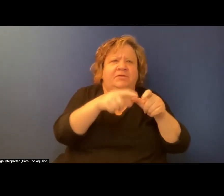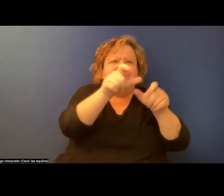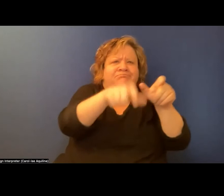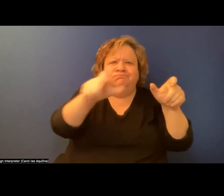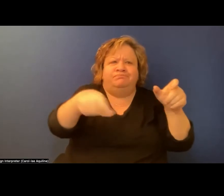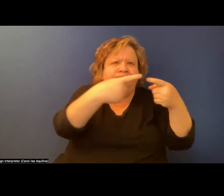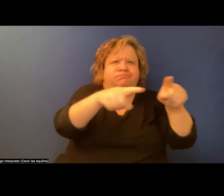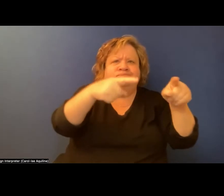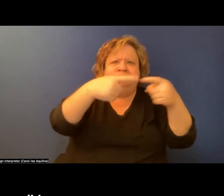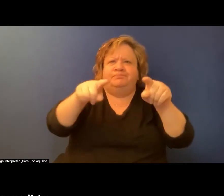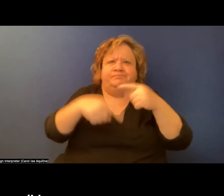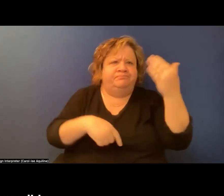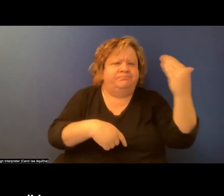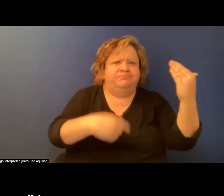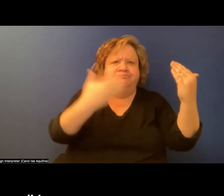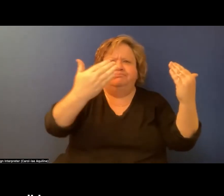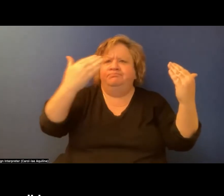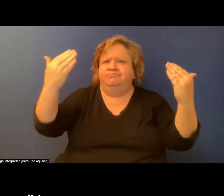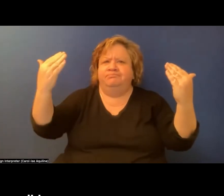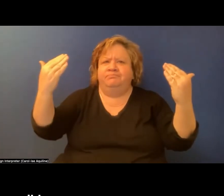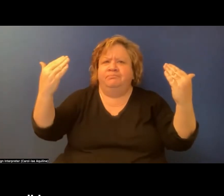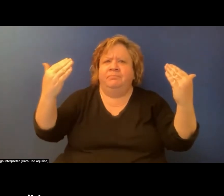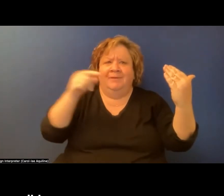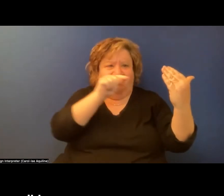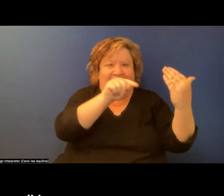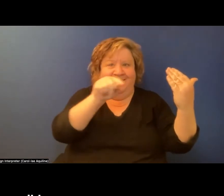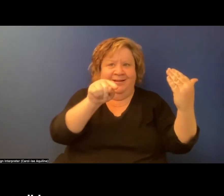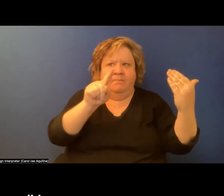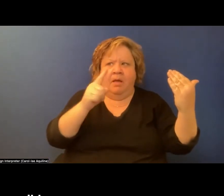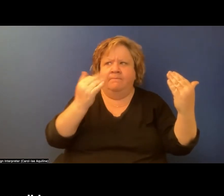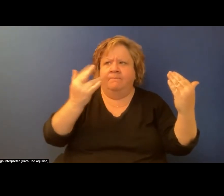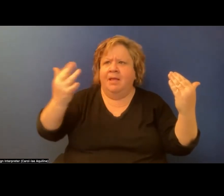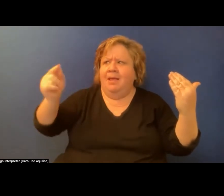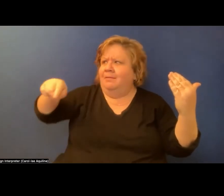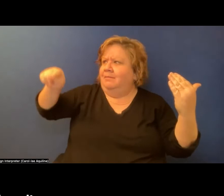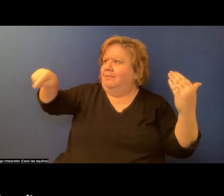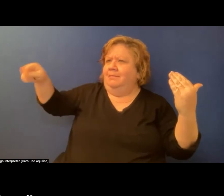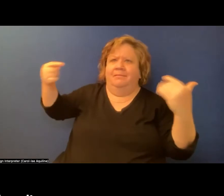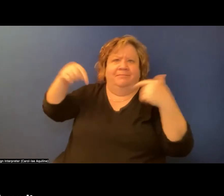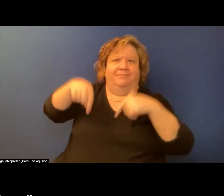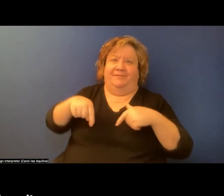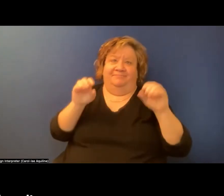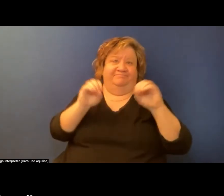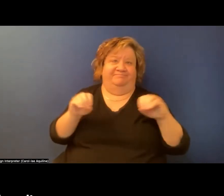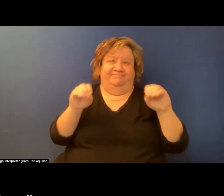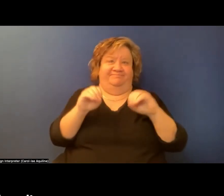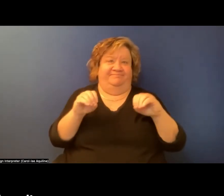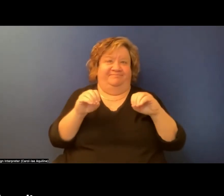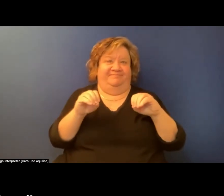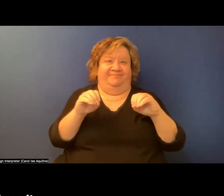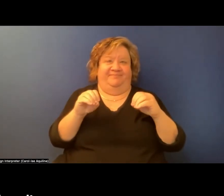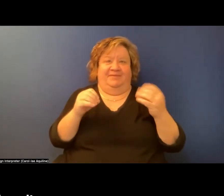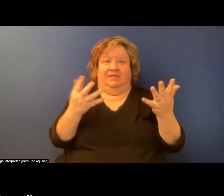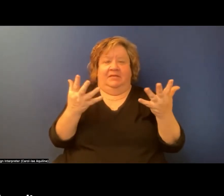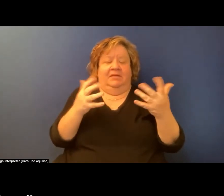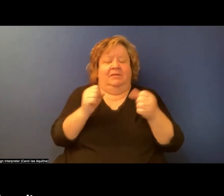haven't spoken or touched today, and that is not possible for one single event to cover every spectrum of diversity